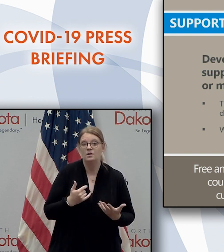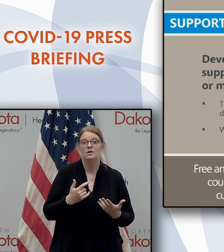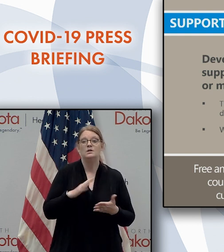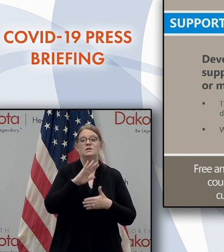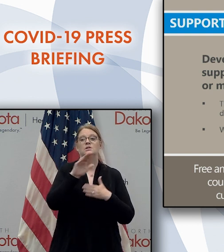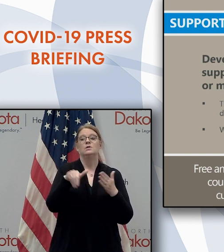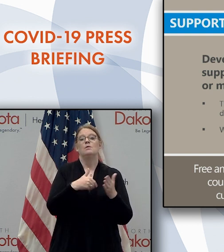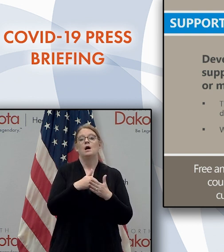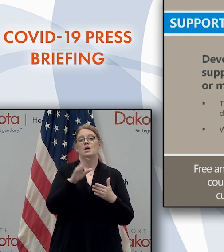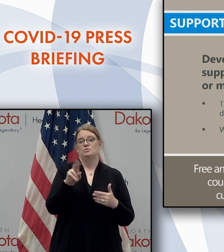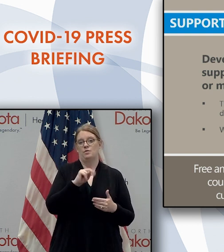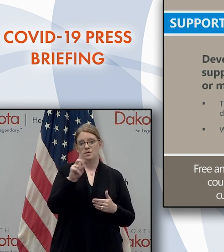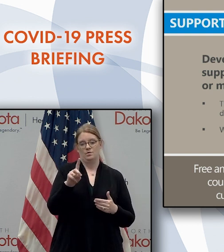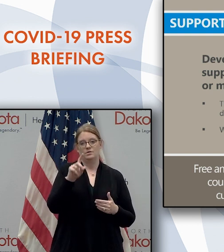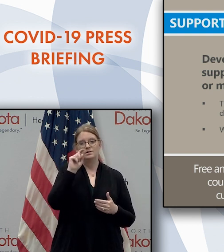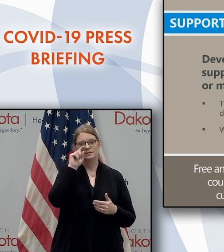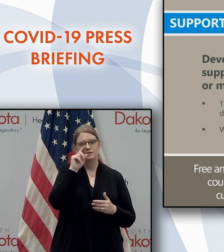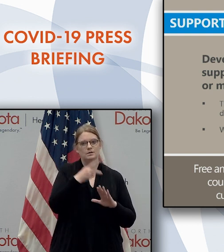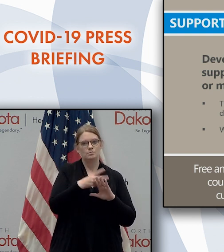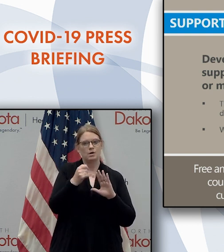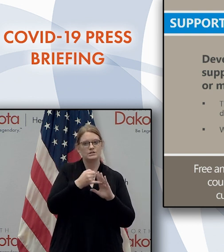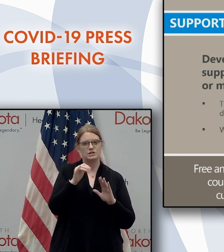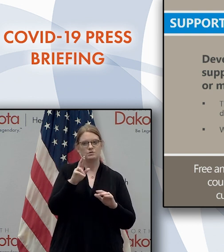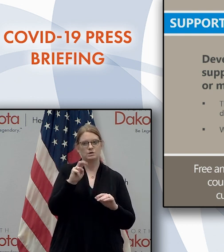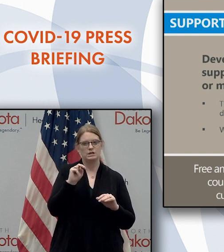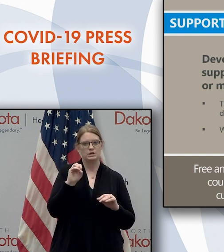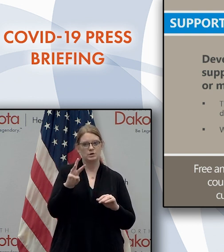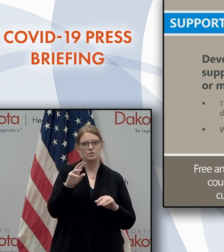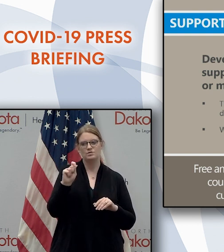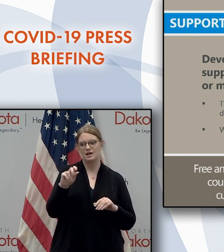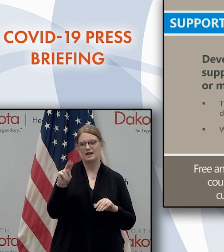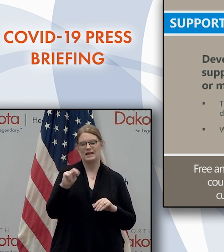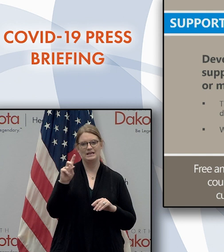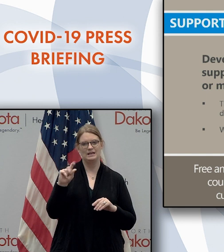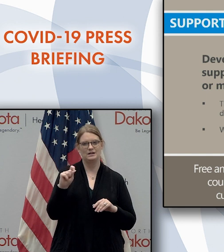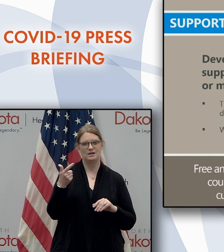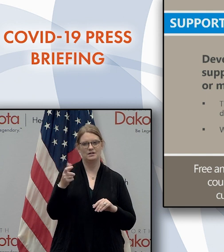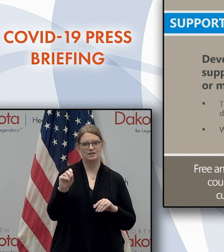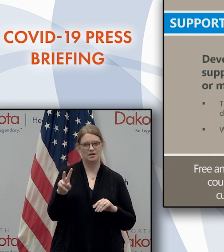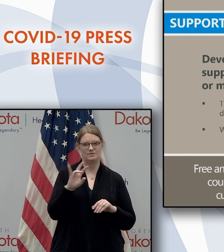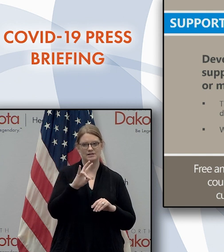all North Dakotans, and visit projectrenew.nd.gov or call